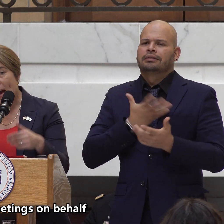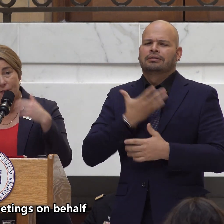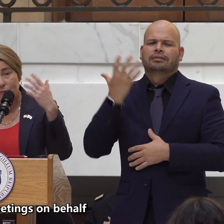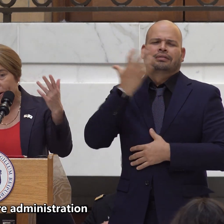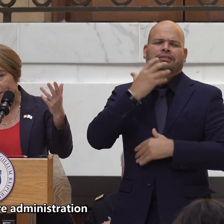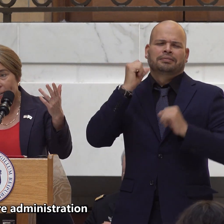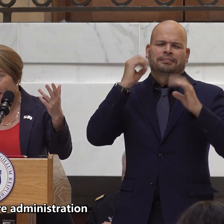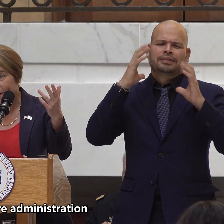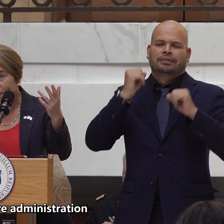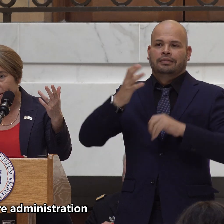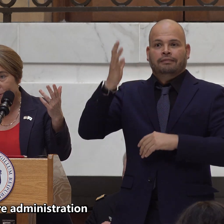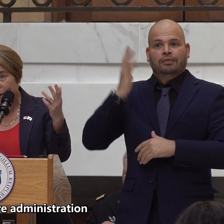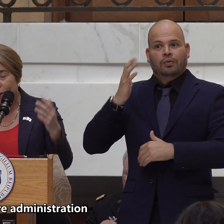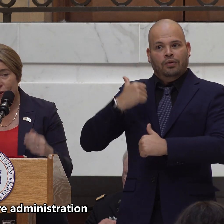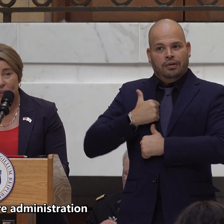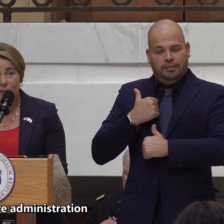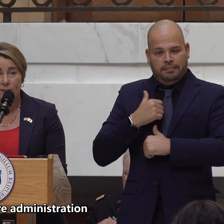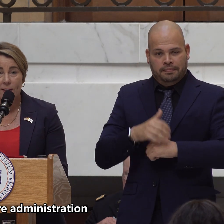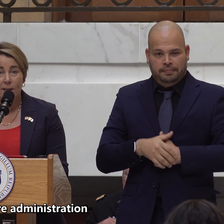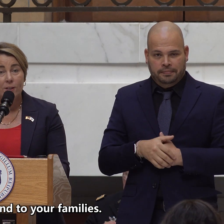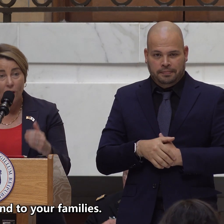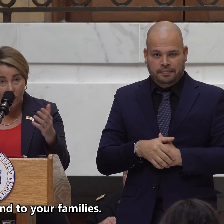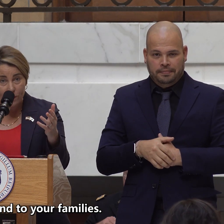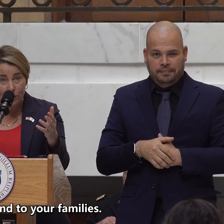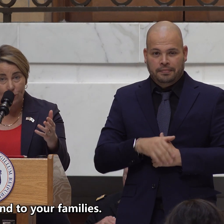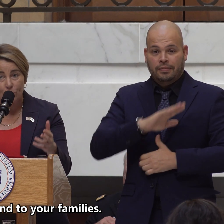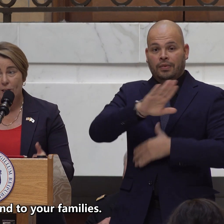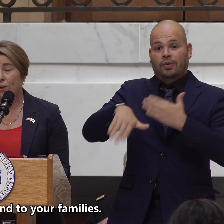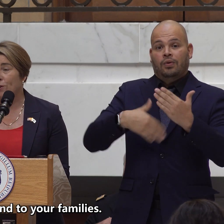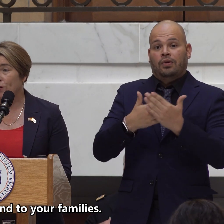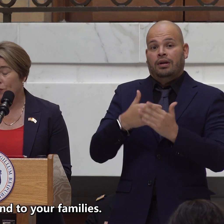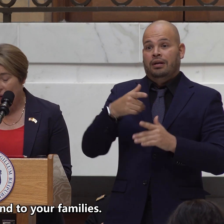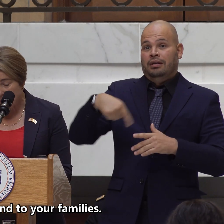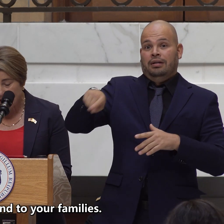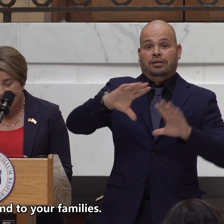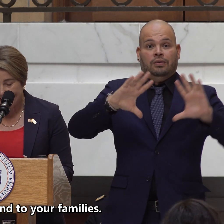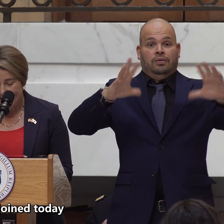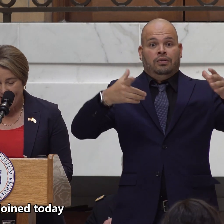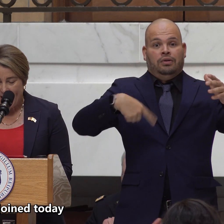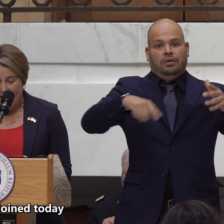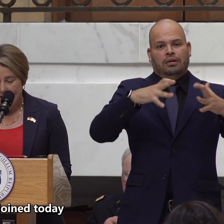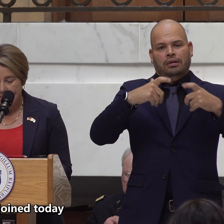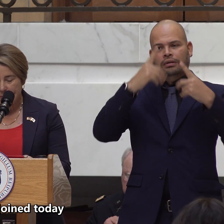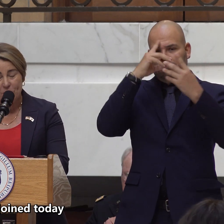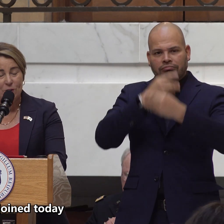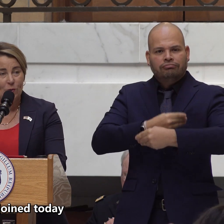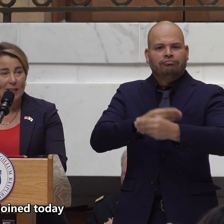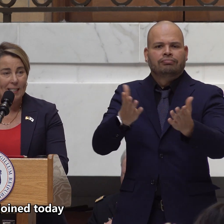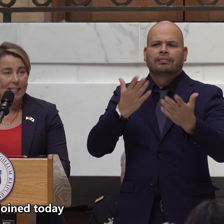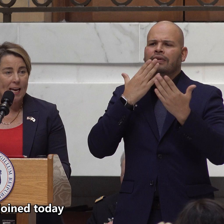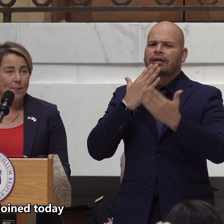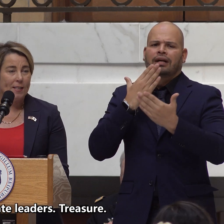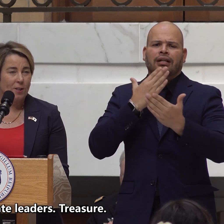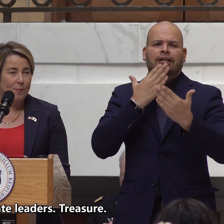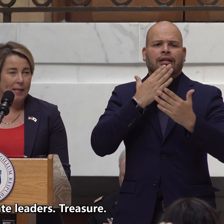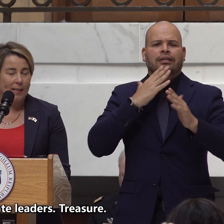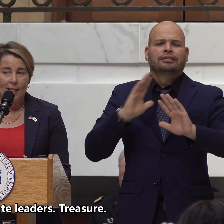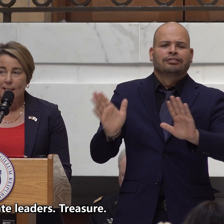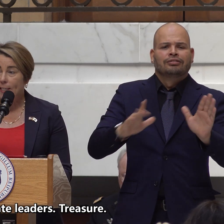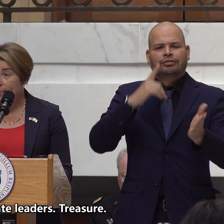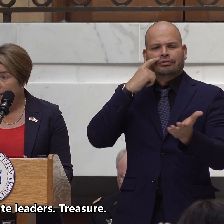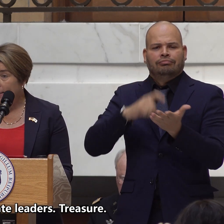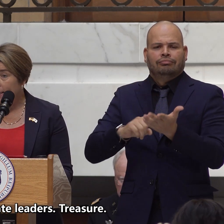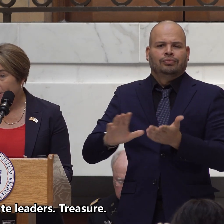greetings on behalf of our entire administration to all of you and to your families. We're joined today by so